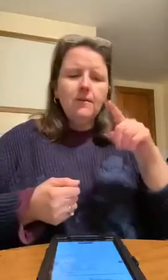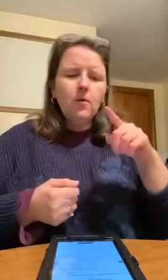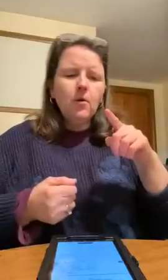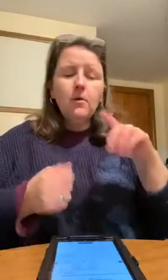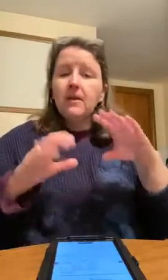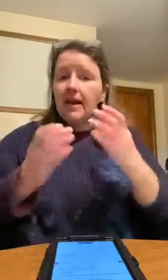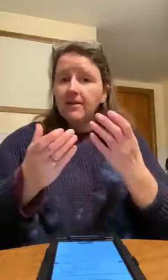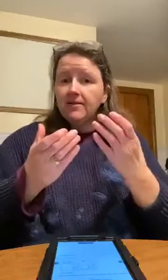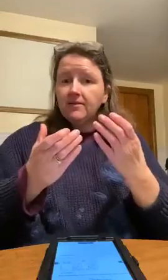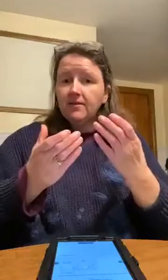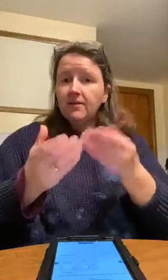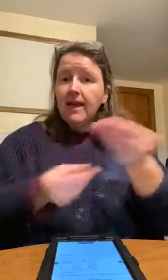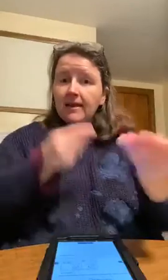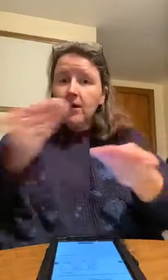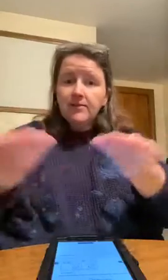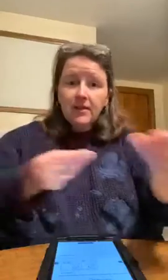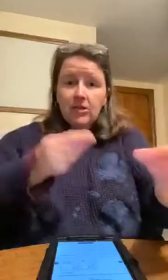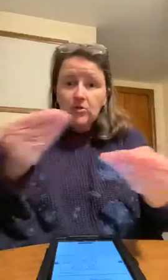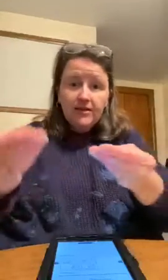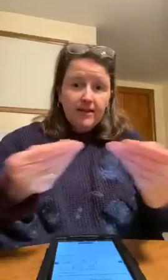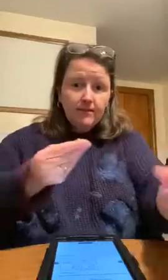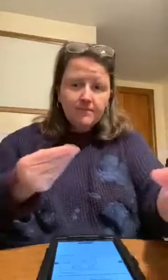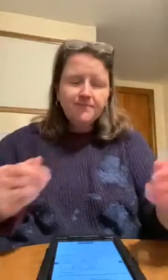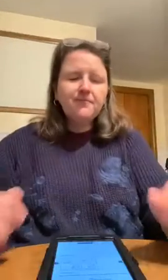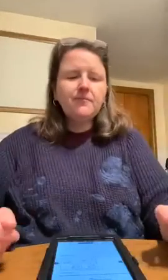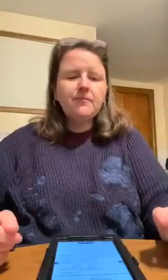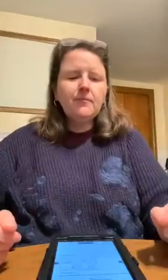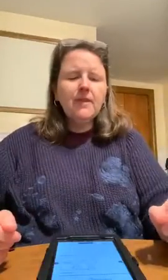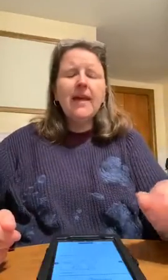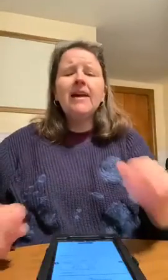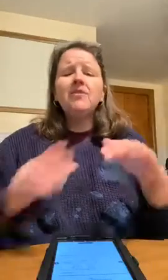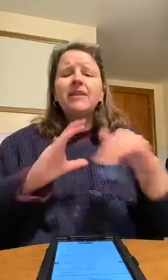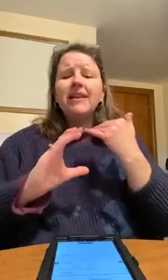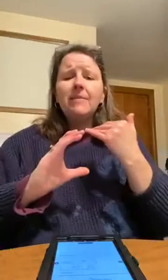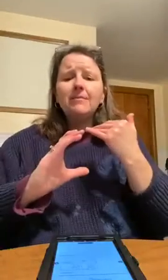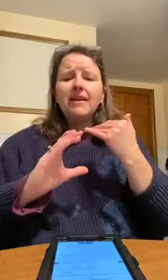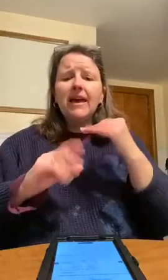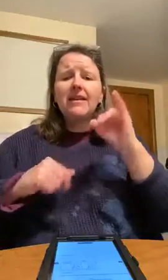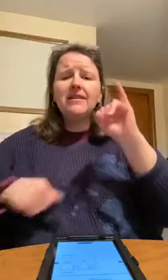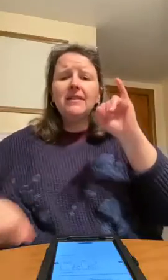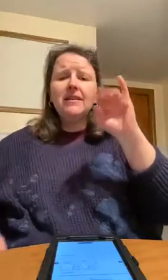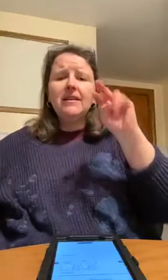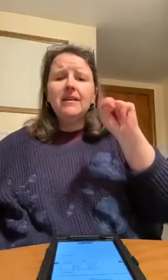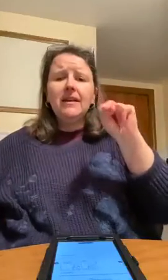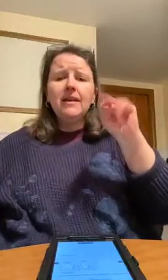for the class, the handouts that I usually give. And you can email me at